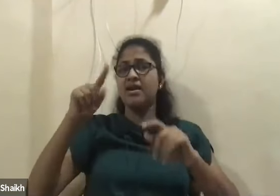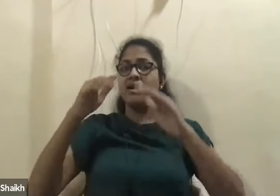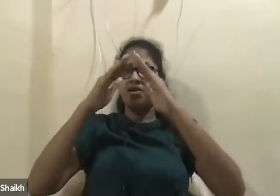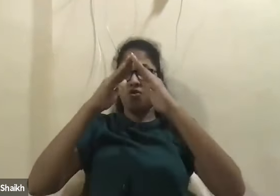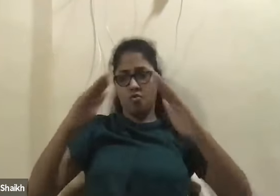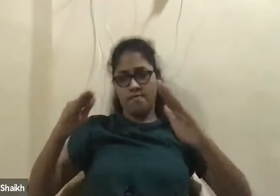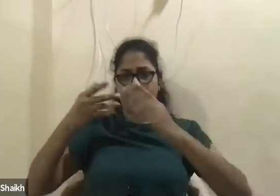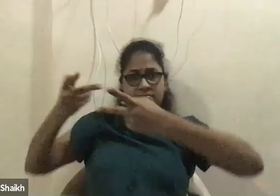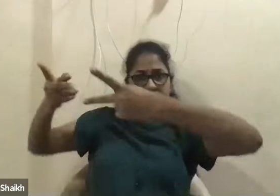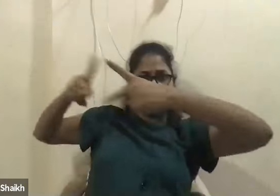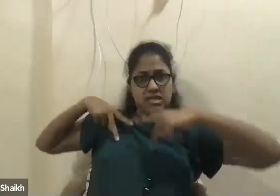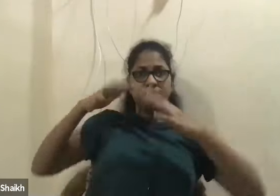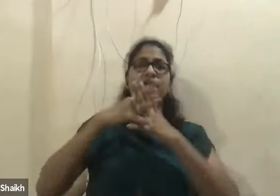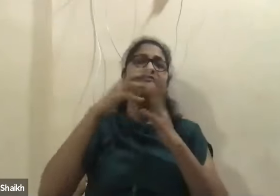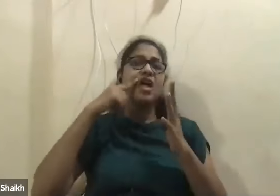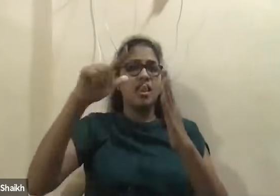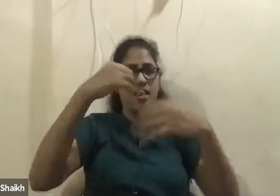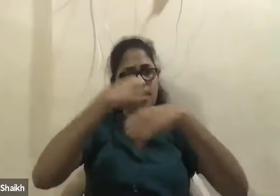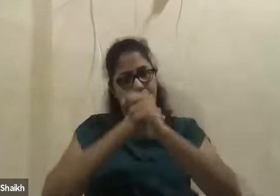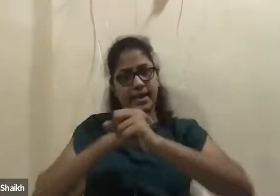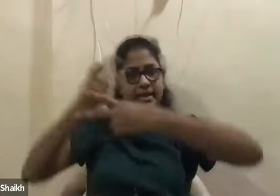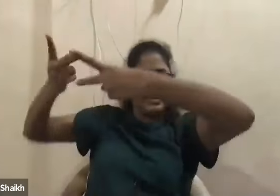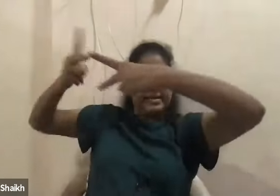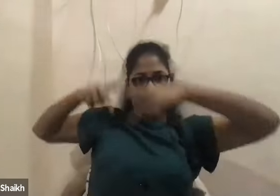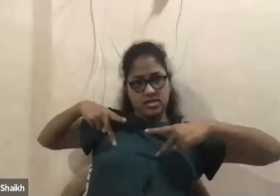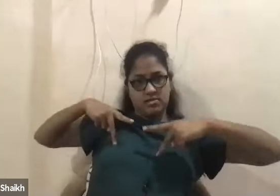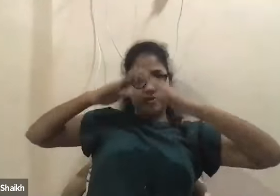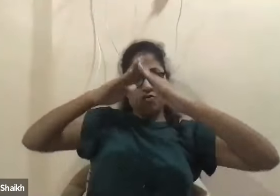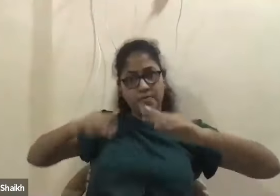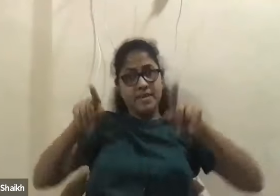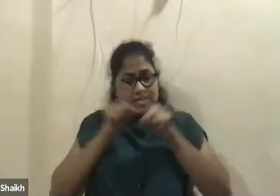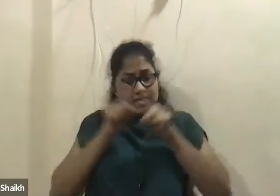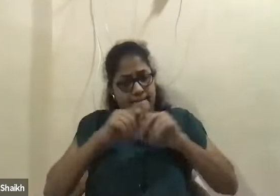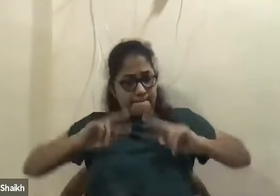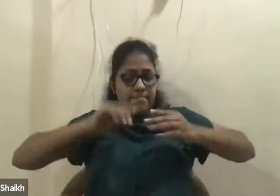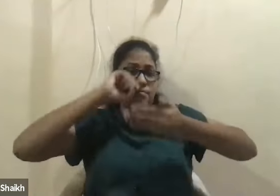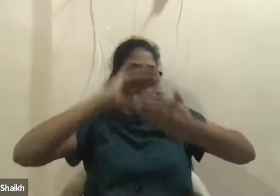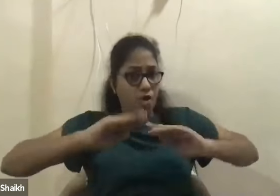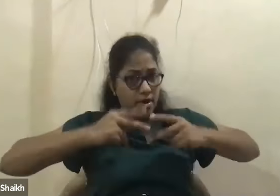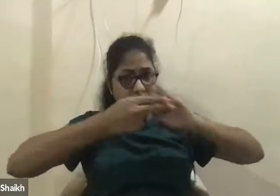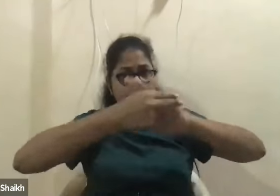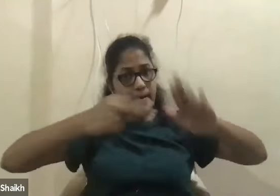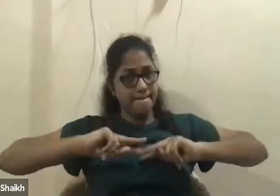the same thing? Make a will of the same property in my son's name also? Yes, you can. So how do I go about